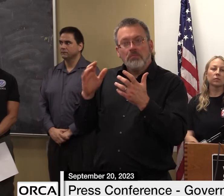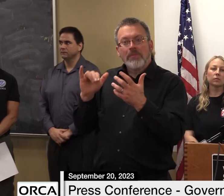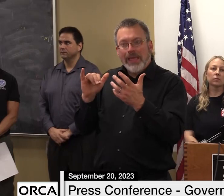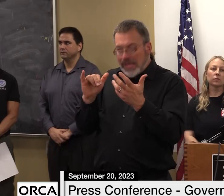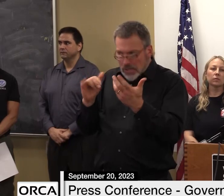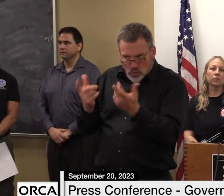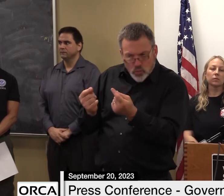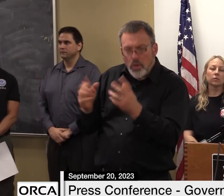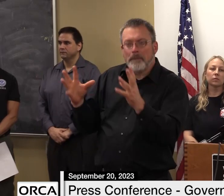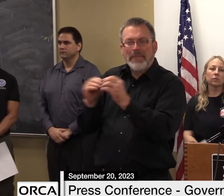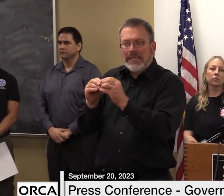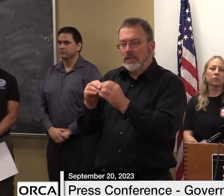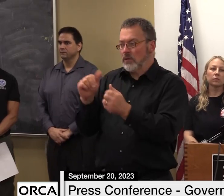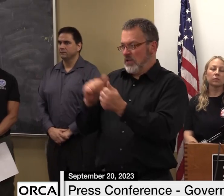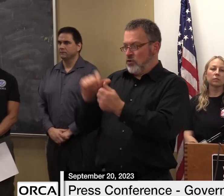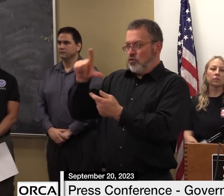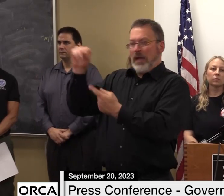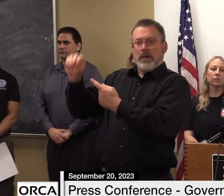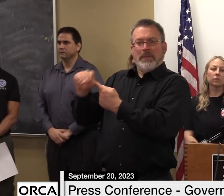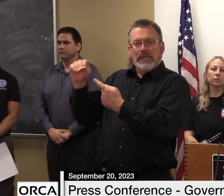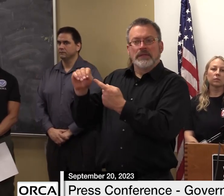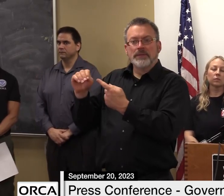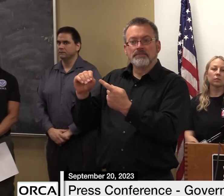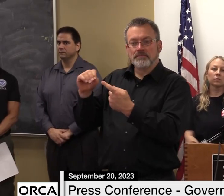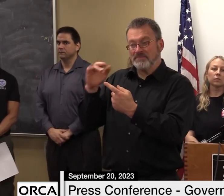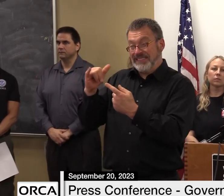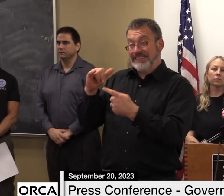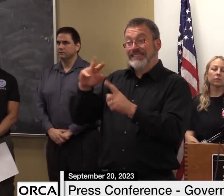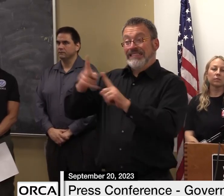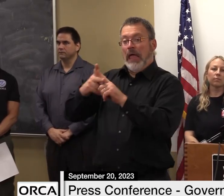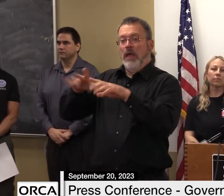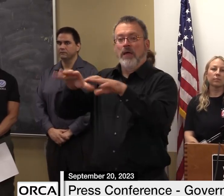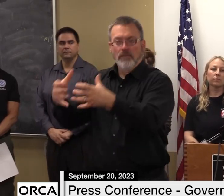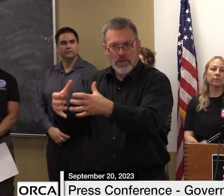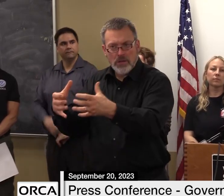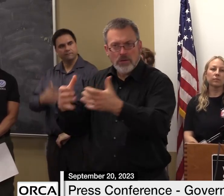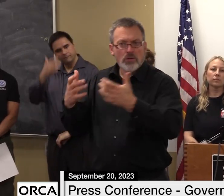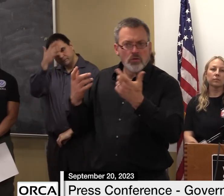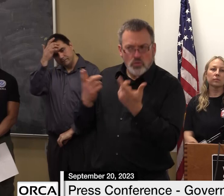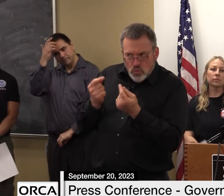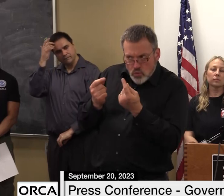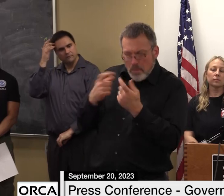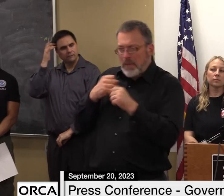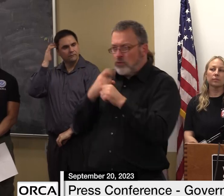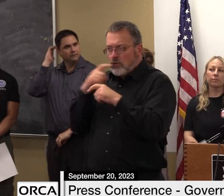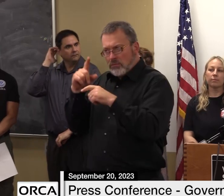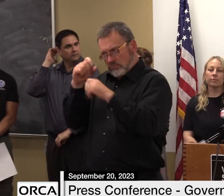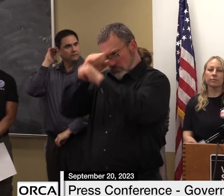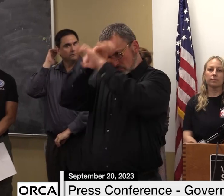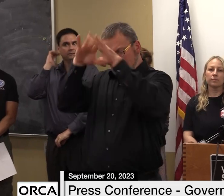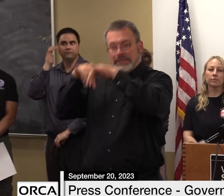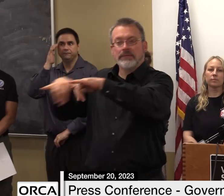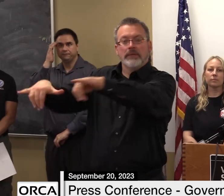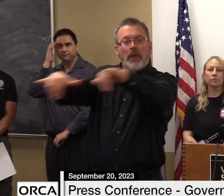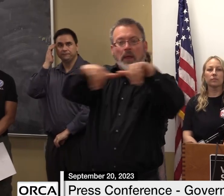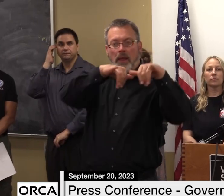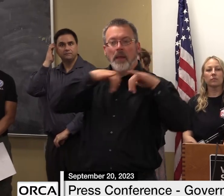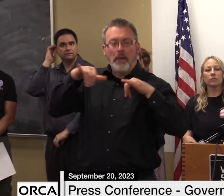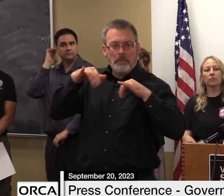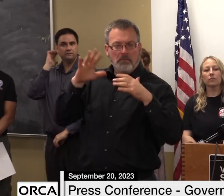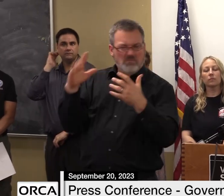to let them know about the second phase and make sure they were all on board with this, which they have assured us they are.